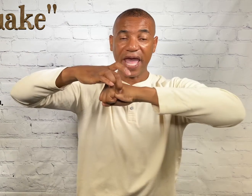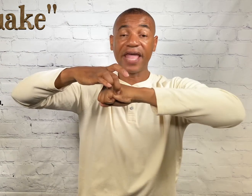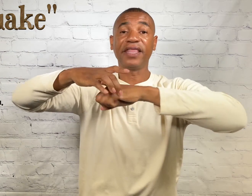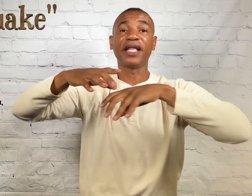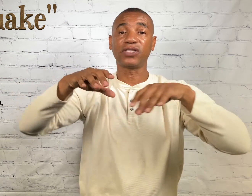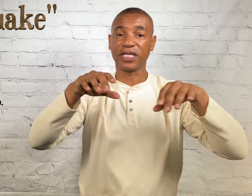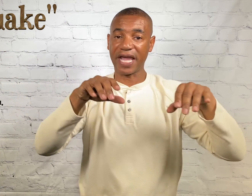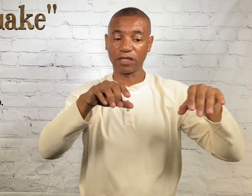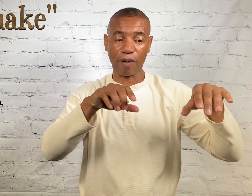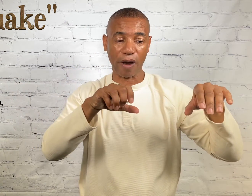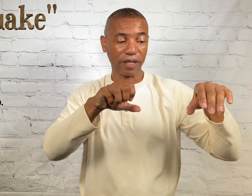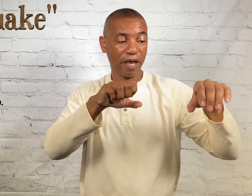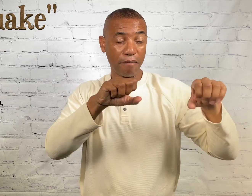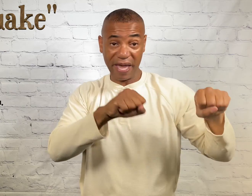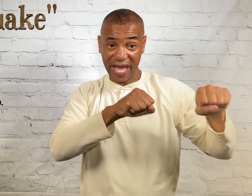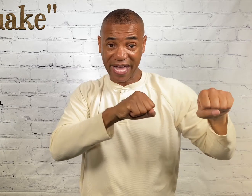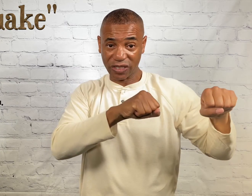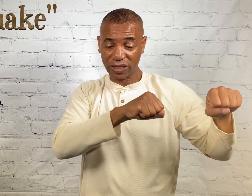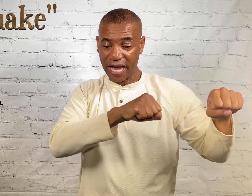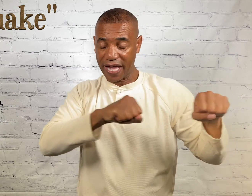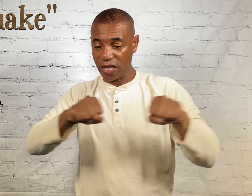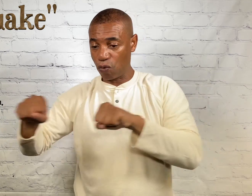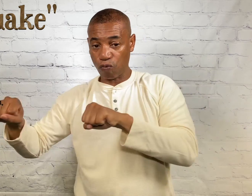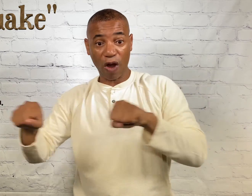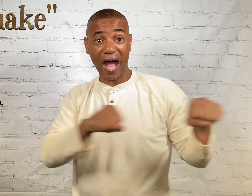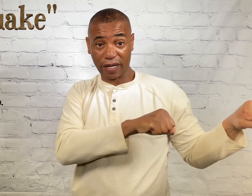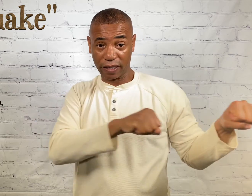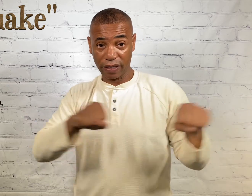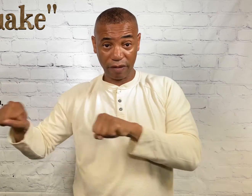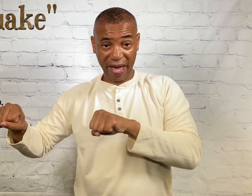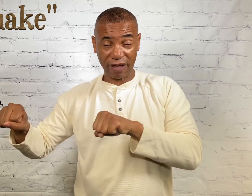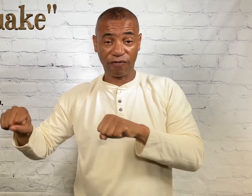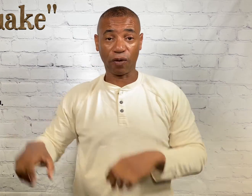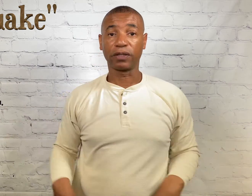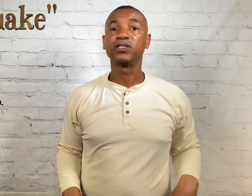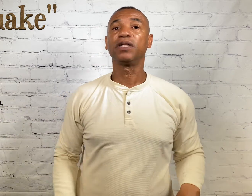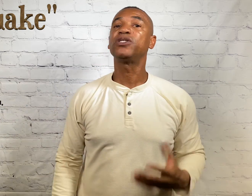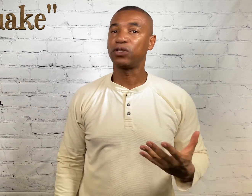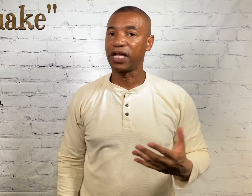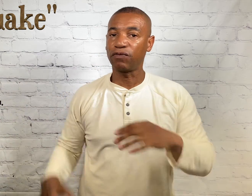And then I'll take the hands apart, make S's, and they will rock back and forth. So let me show you that in real